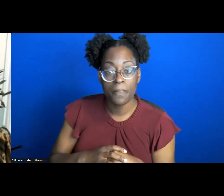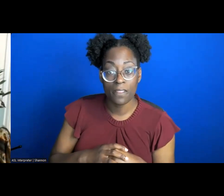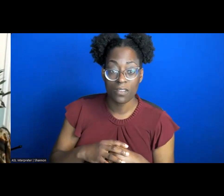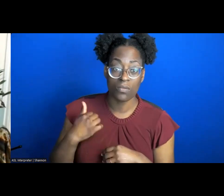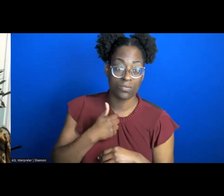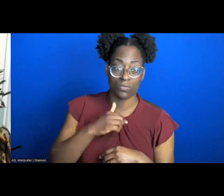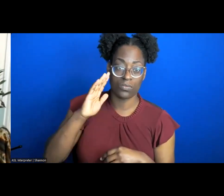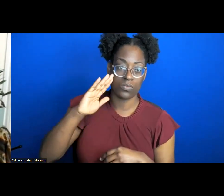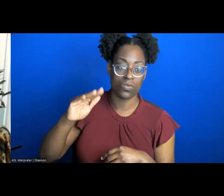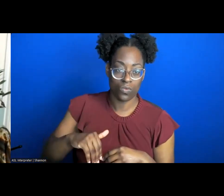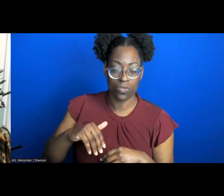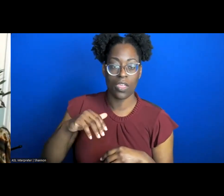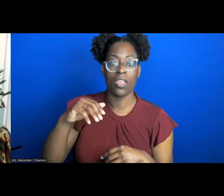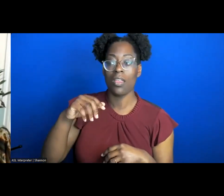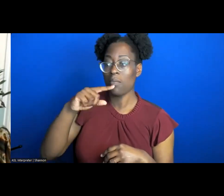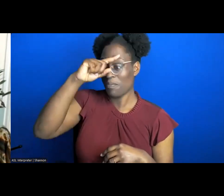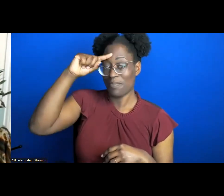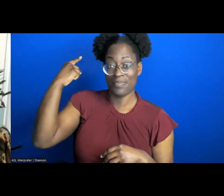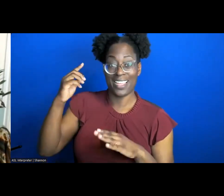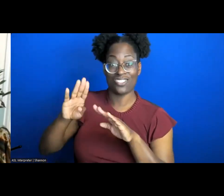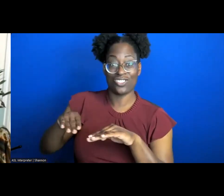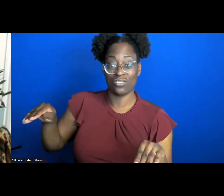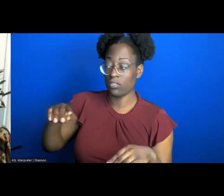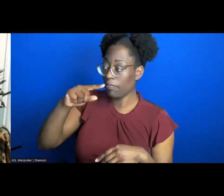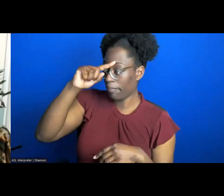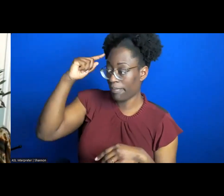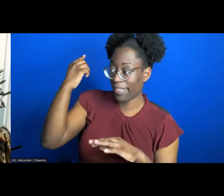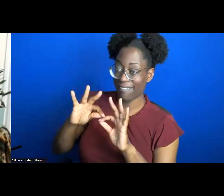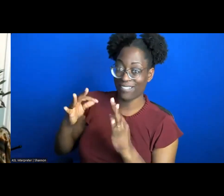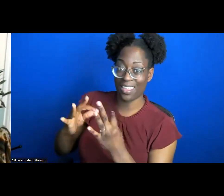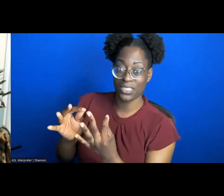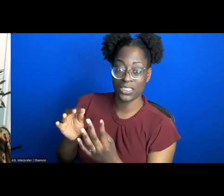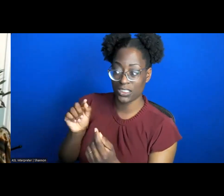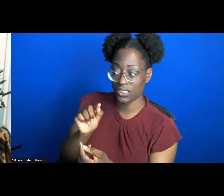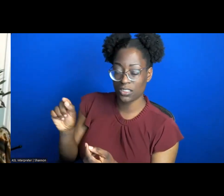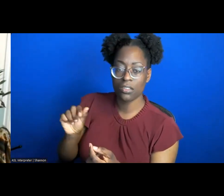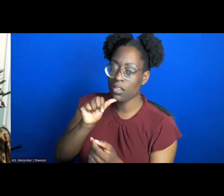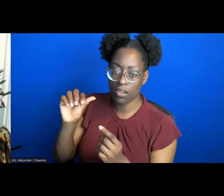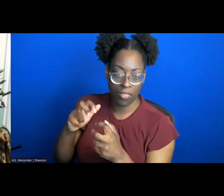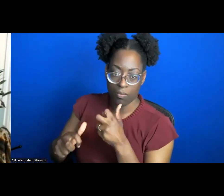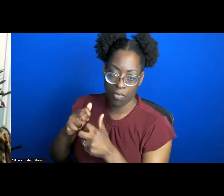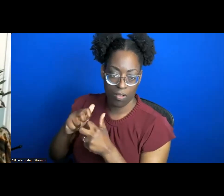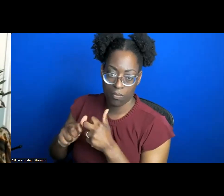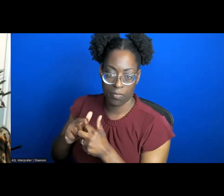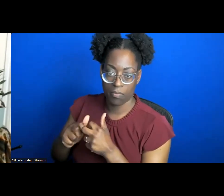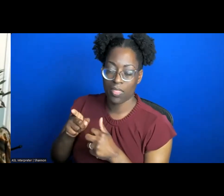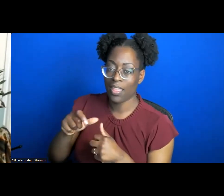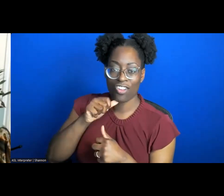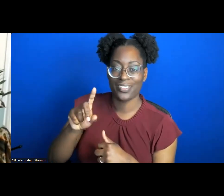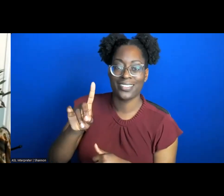structures and not within Black children and families themselves. Black children and families are not